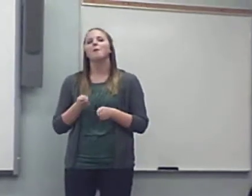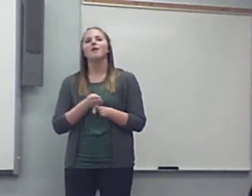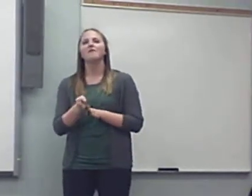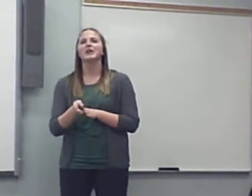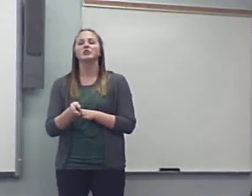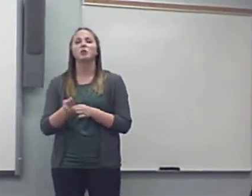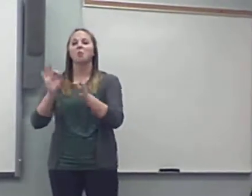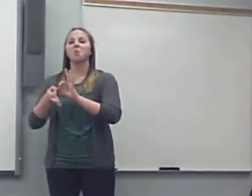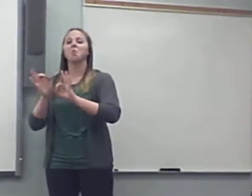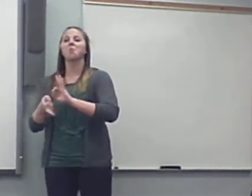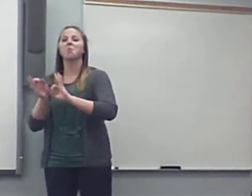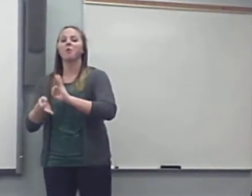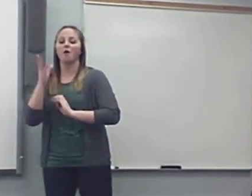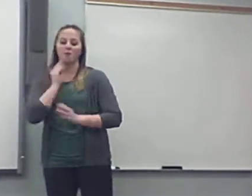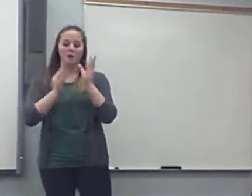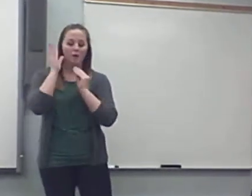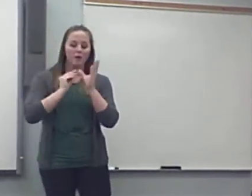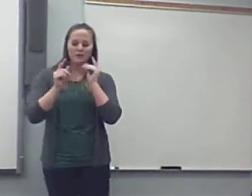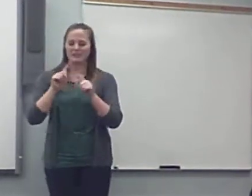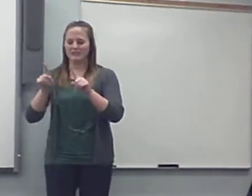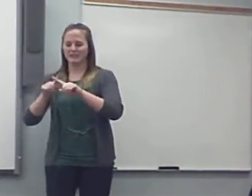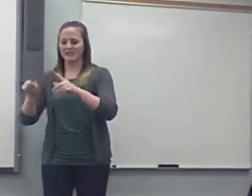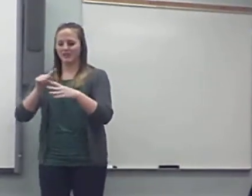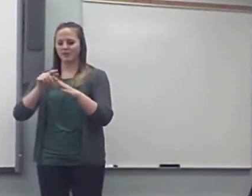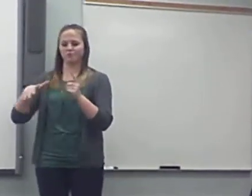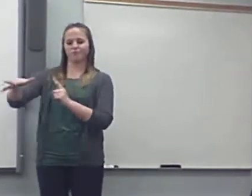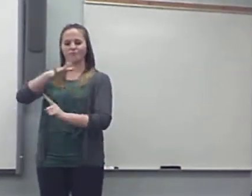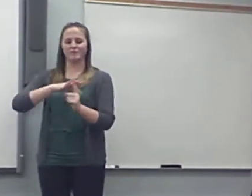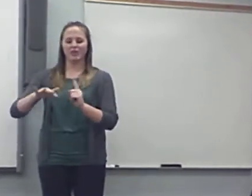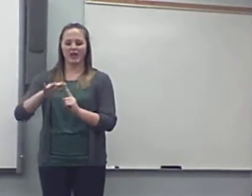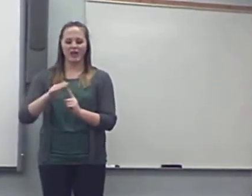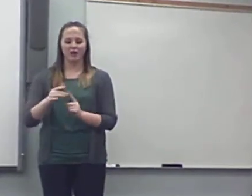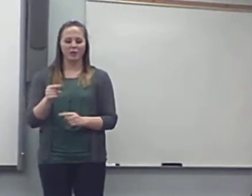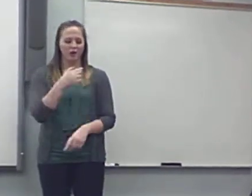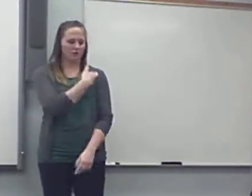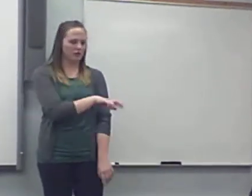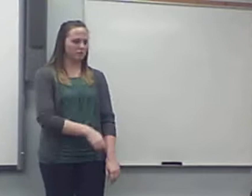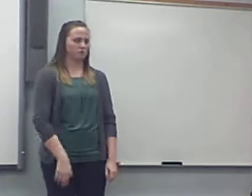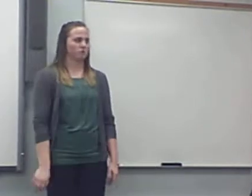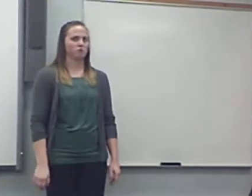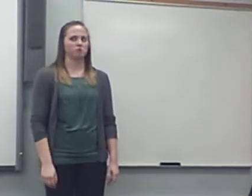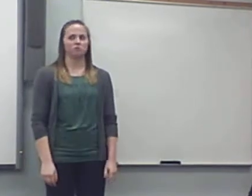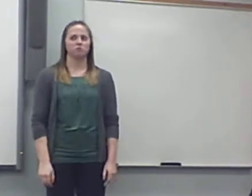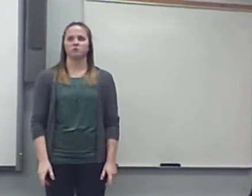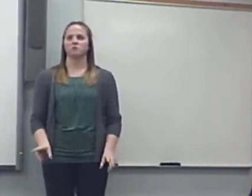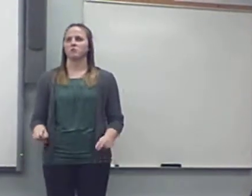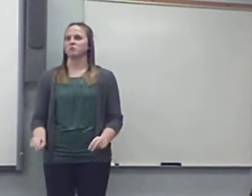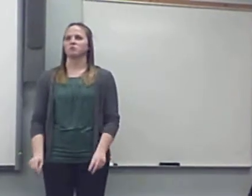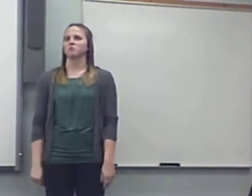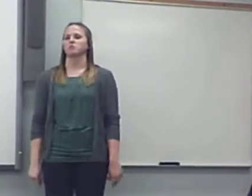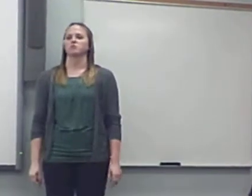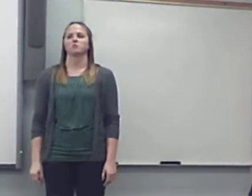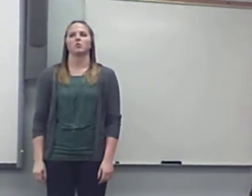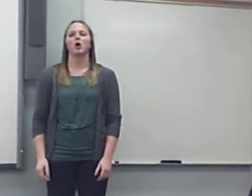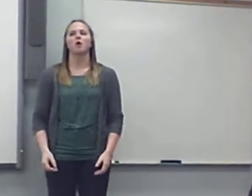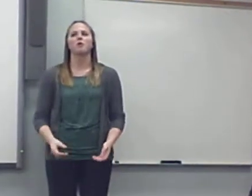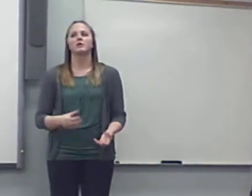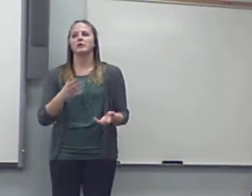ready to try it out because it's very foreign. It's really not any part of their education. It is.